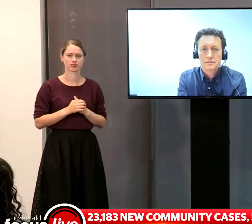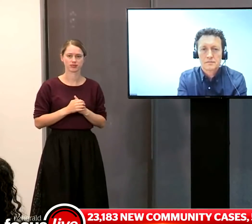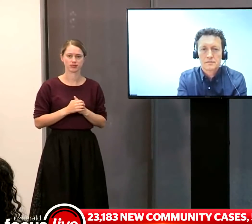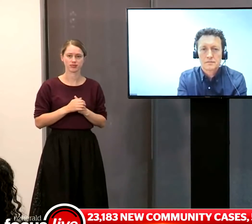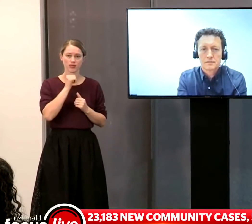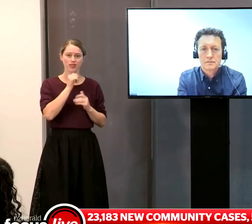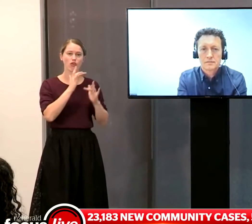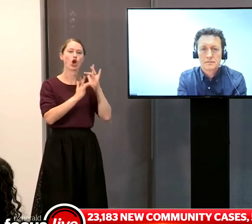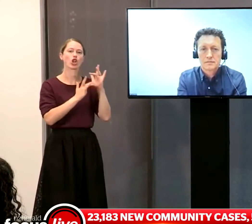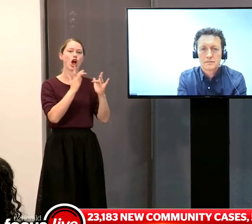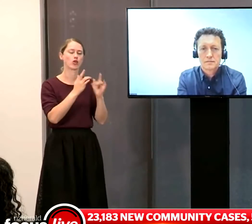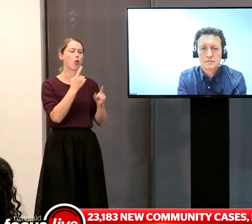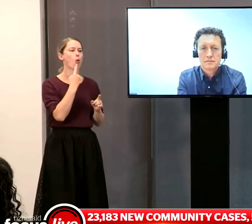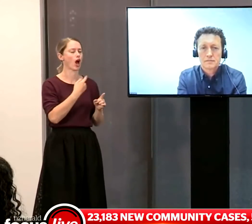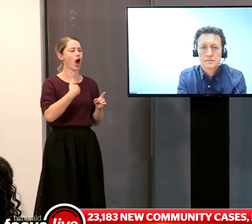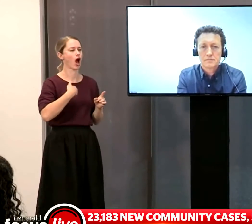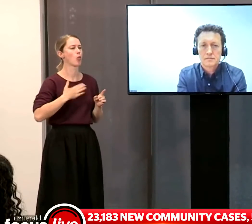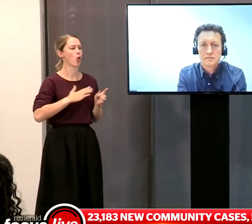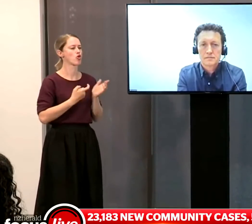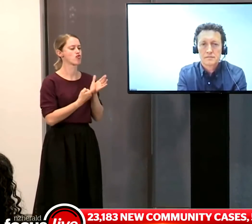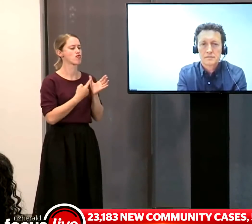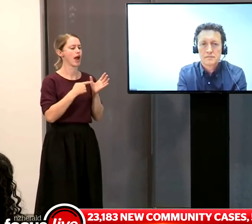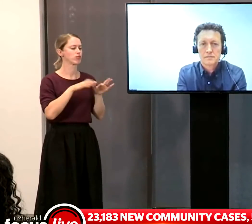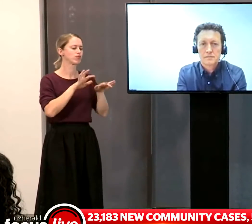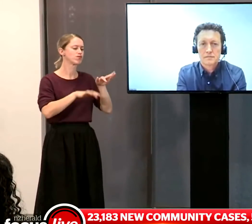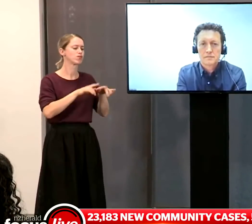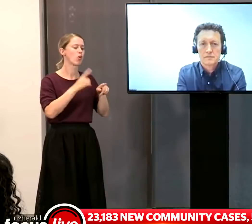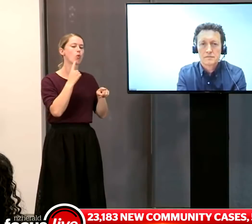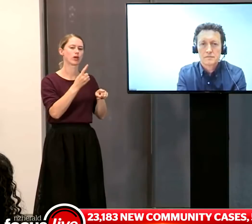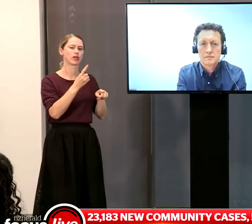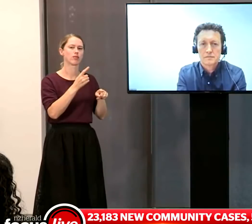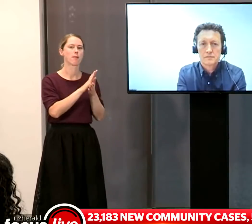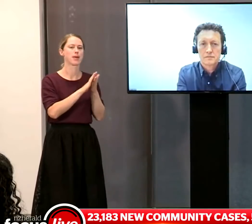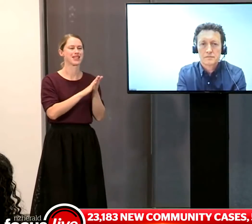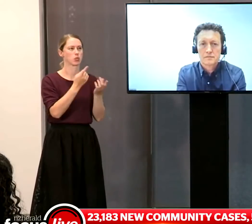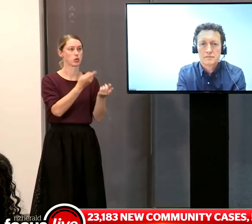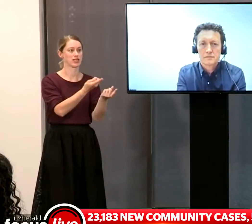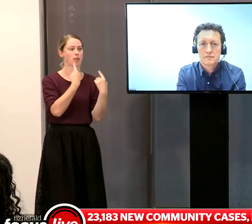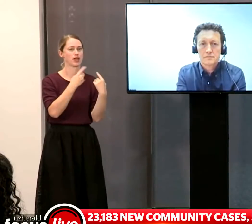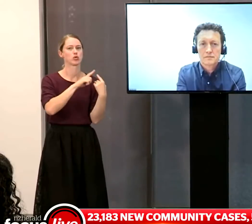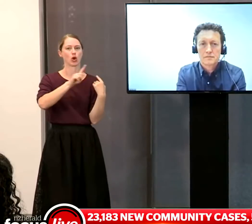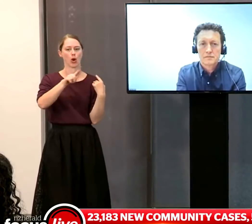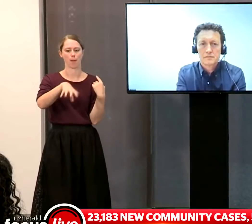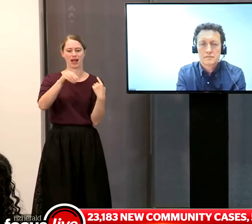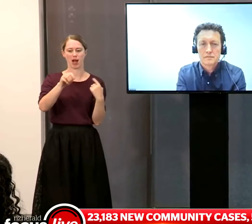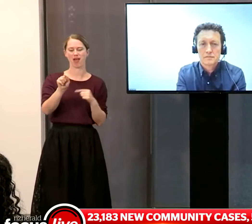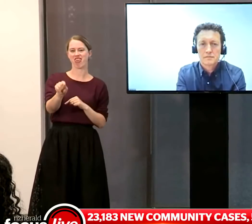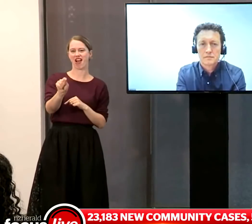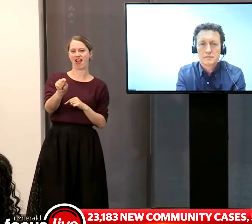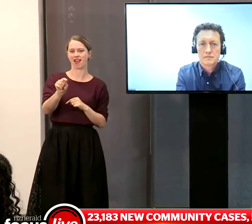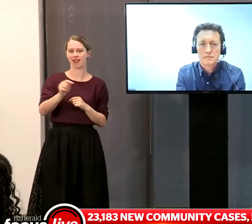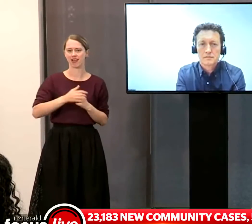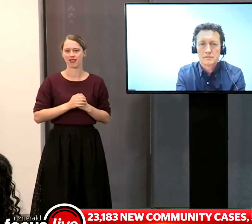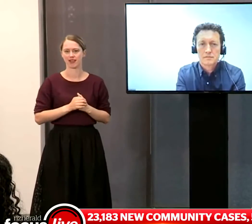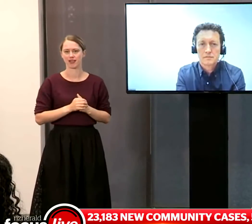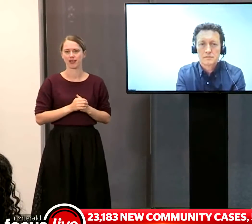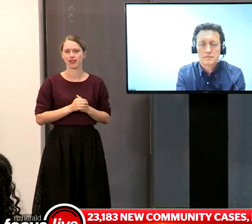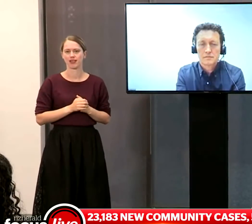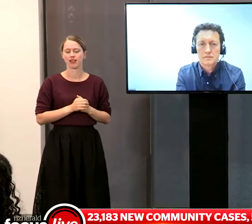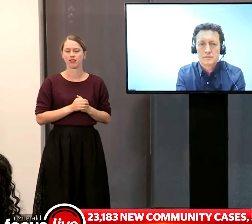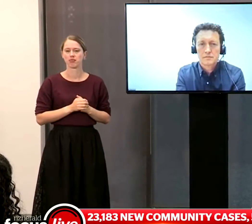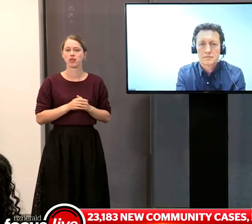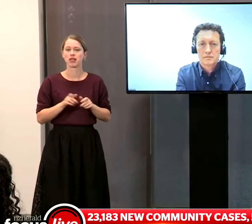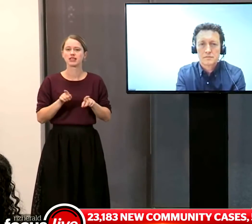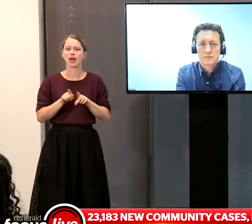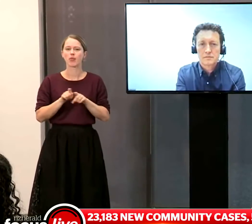the online order form, the RATS requester, then that will point you to where you can go to pick up your tests. Likewise,